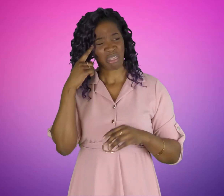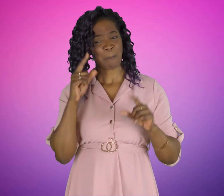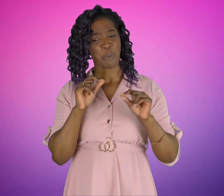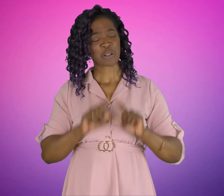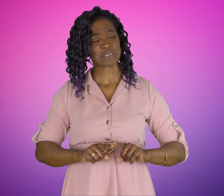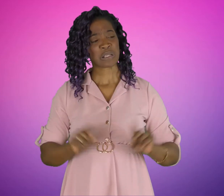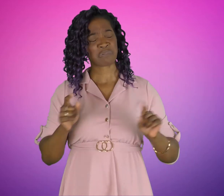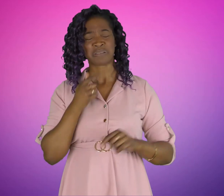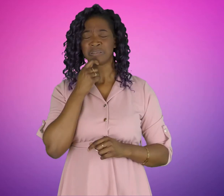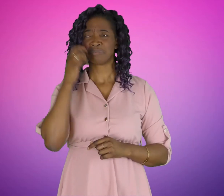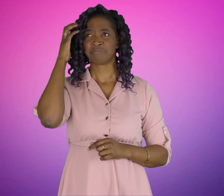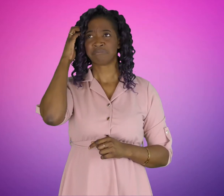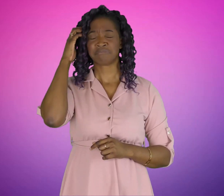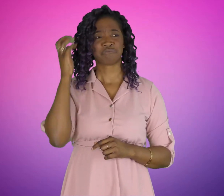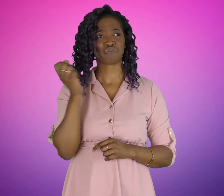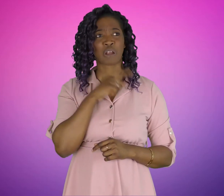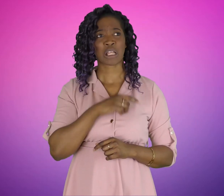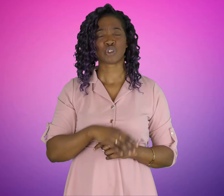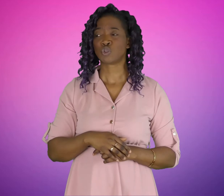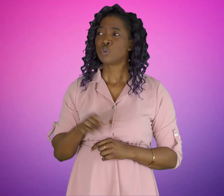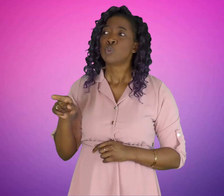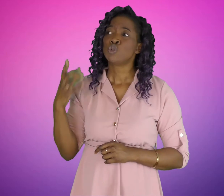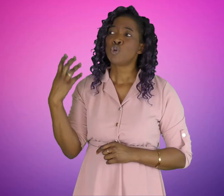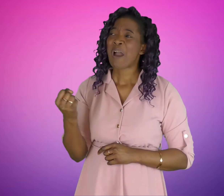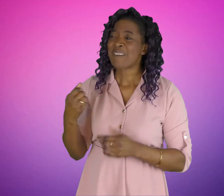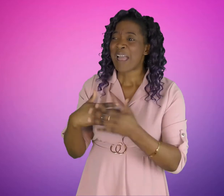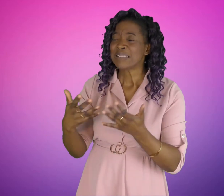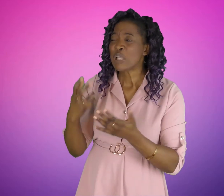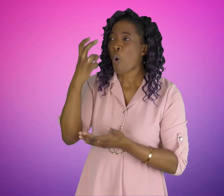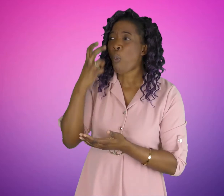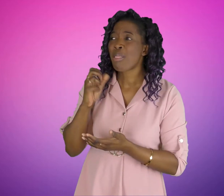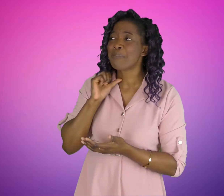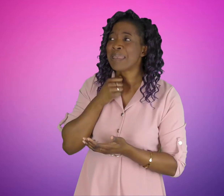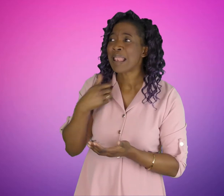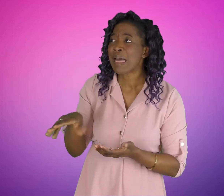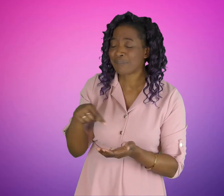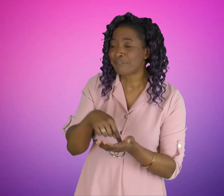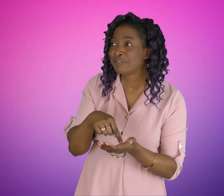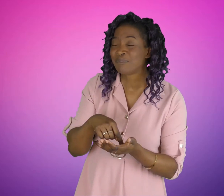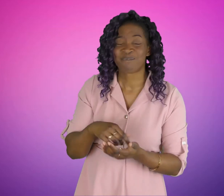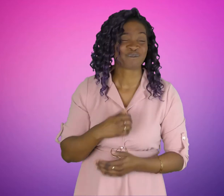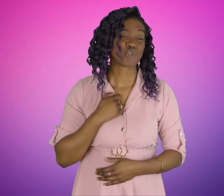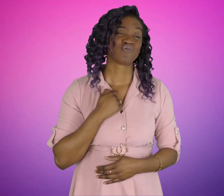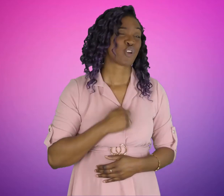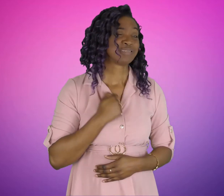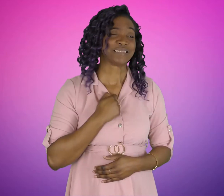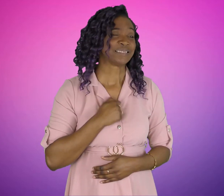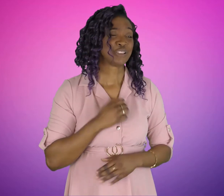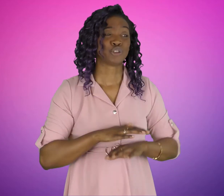don't suppose you have any of those scraps spare today, do you? Sorry, Cheryl, not today. It was all well and good giving you a bit of